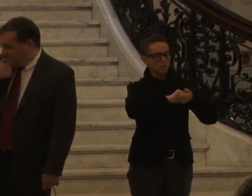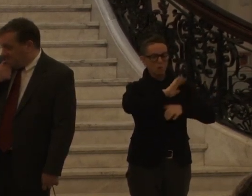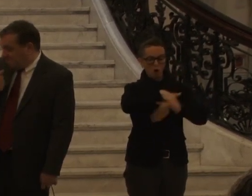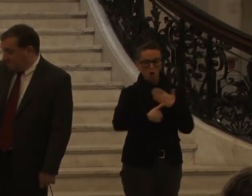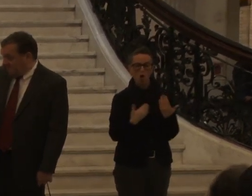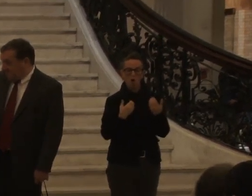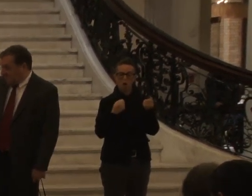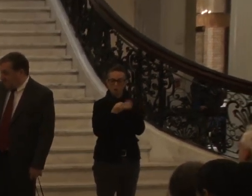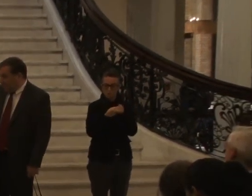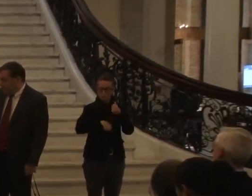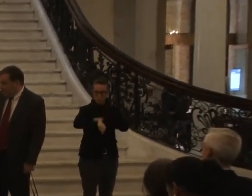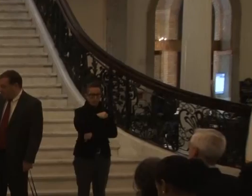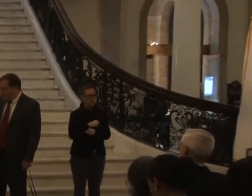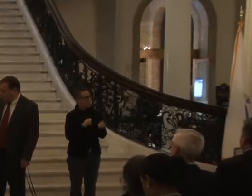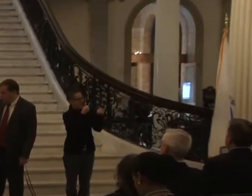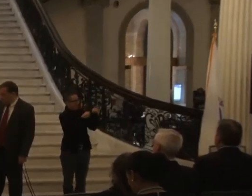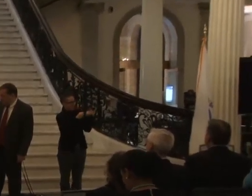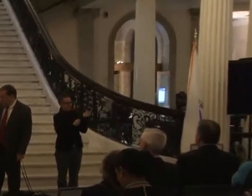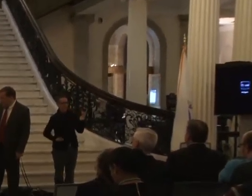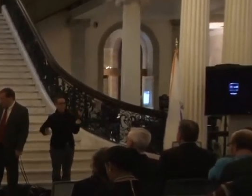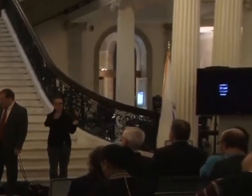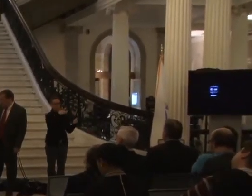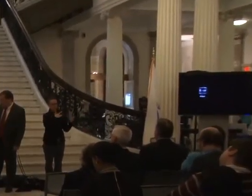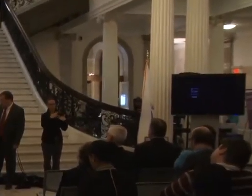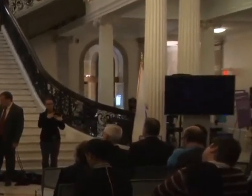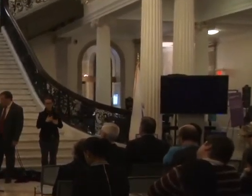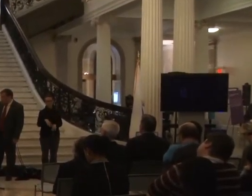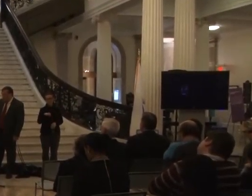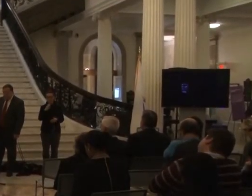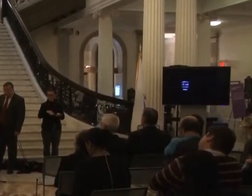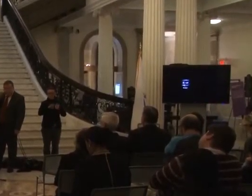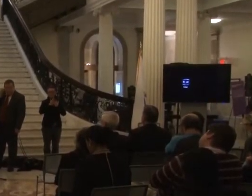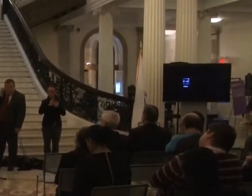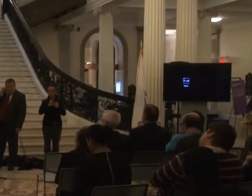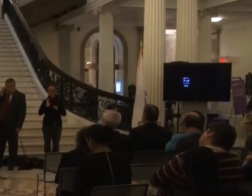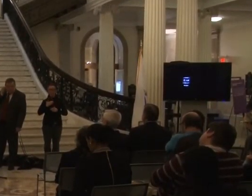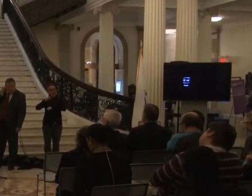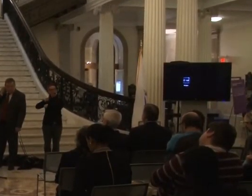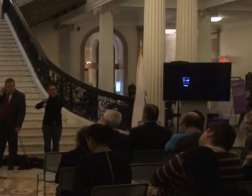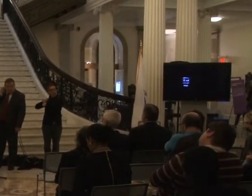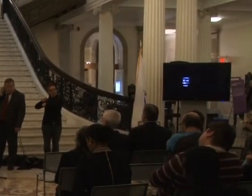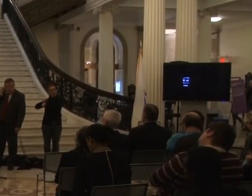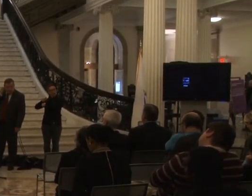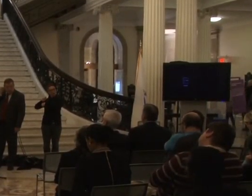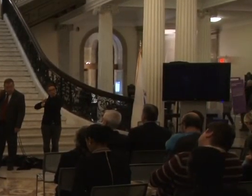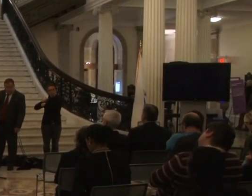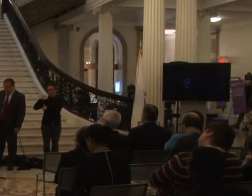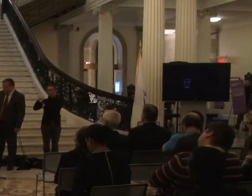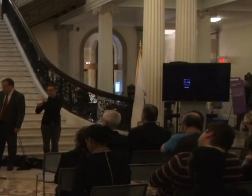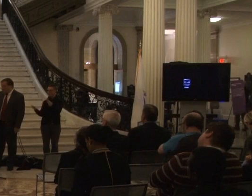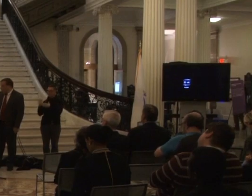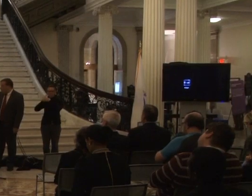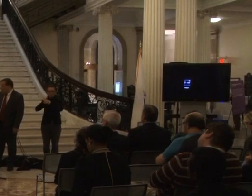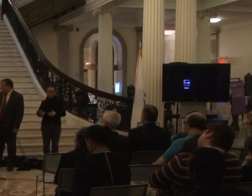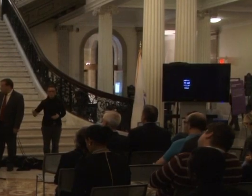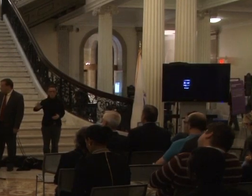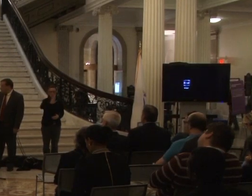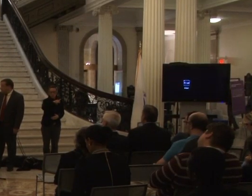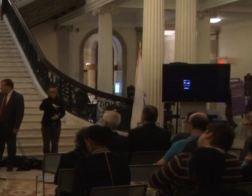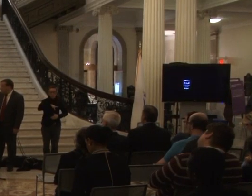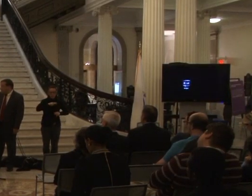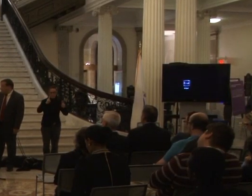advocate for your concerns. And that's so important because what we do up here is really very much related to what your issues are, what